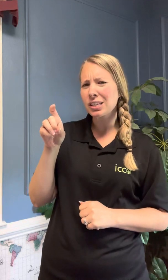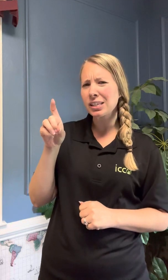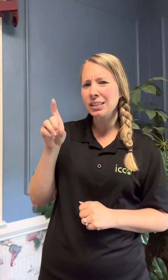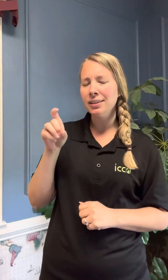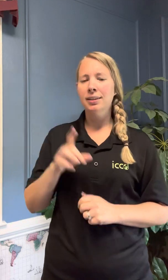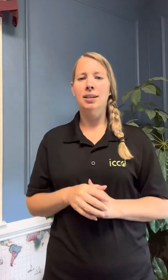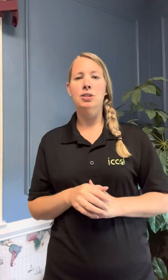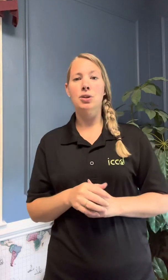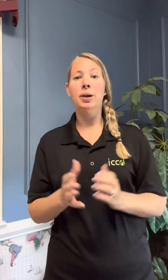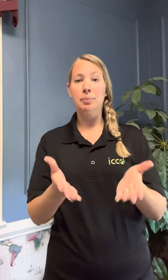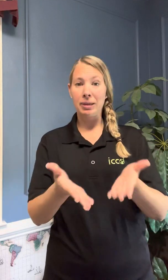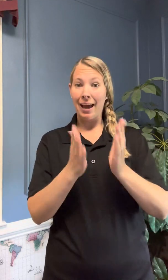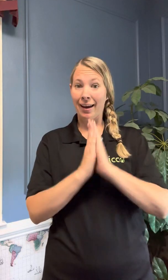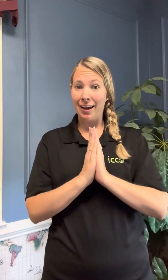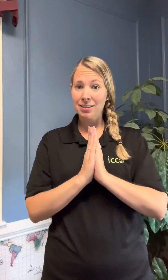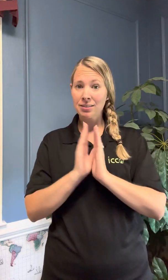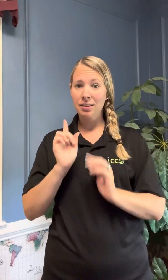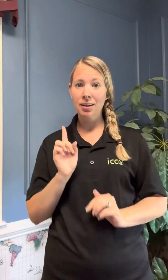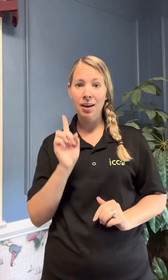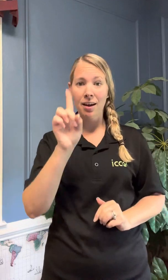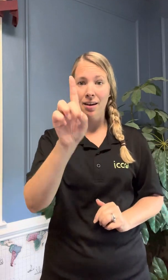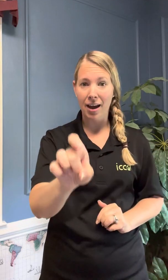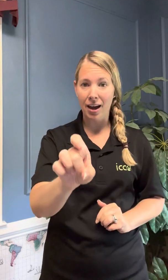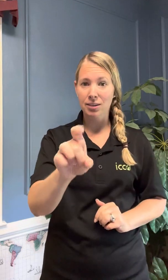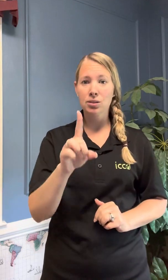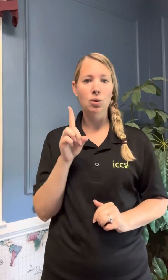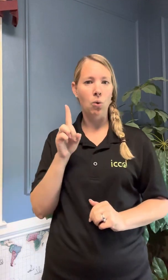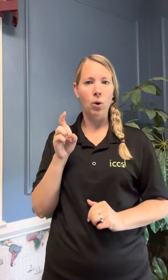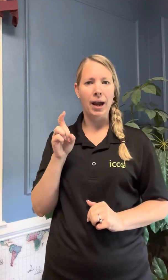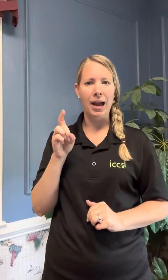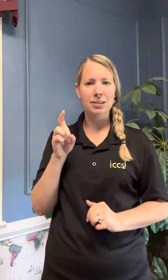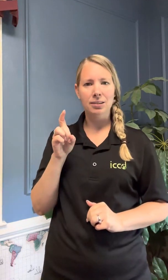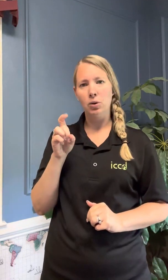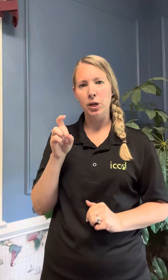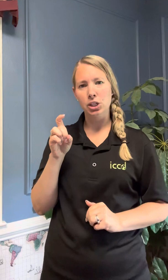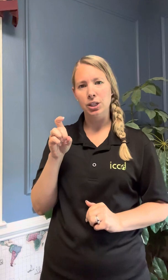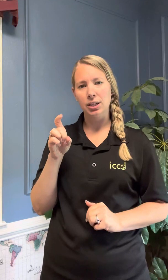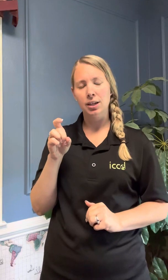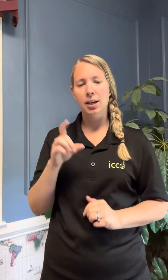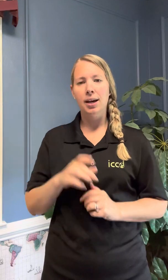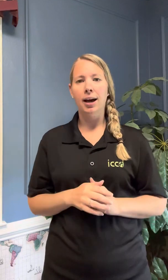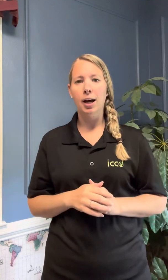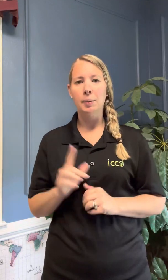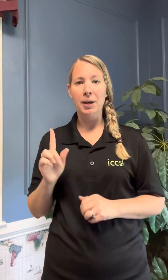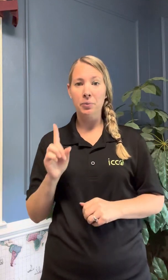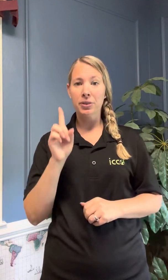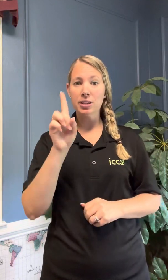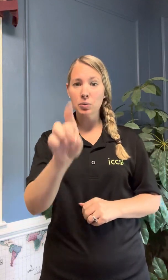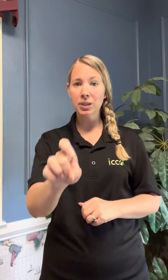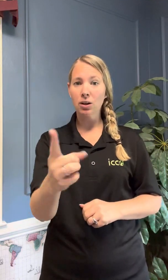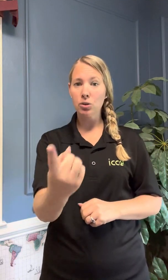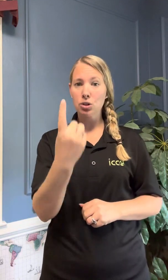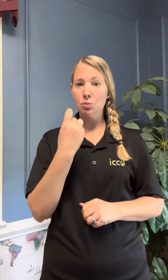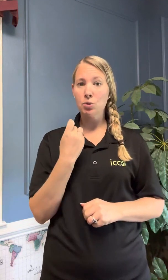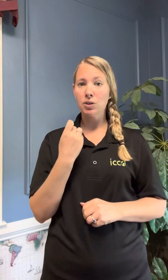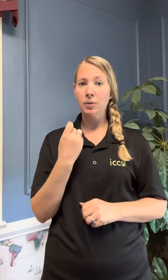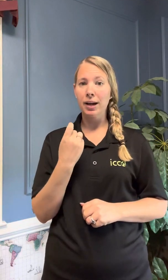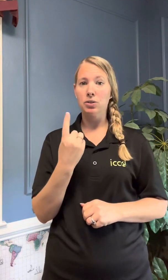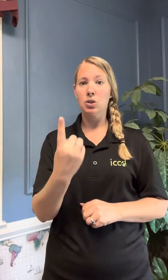question. So it can be ask, ask, or ask a question. And with this, we can also move it around. So